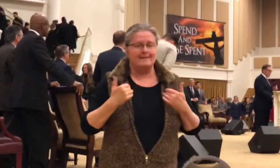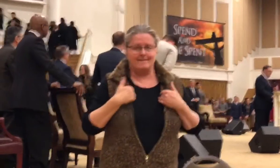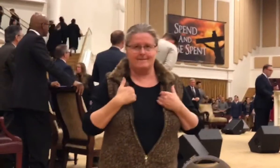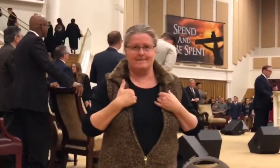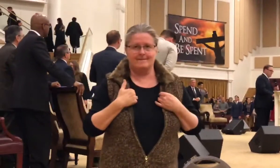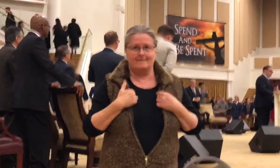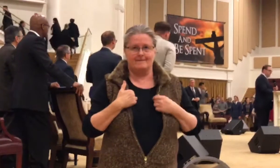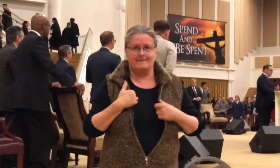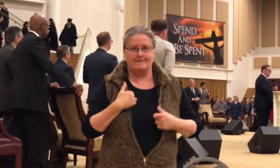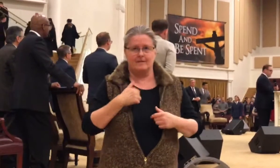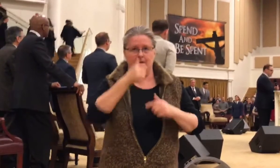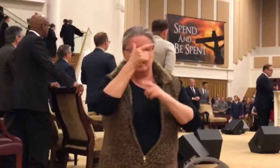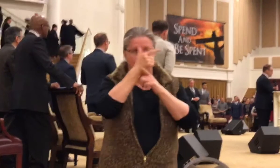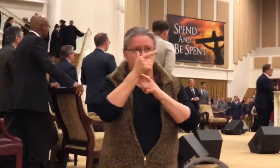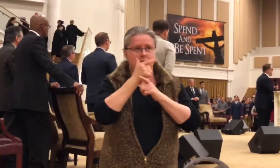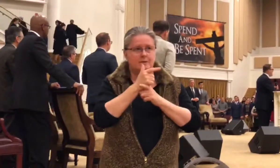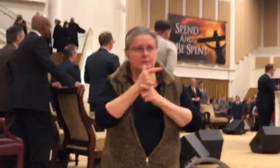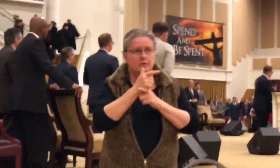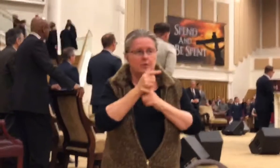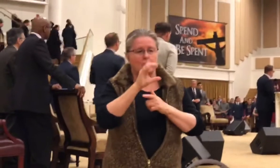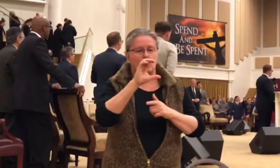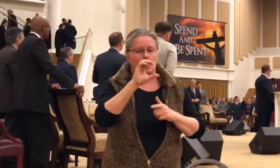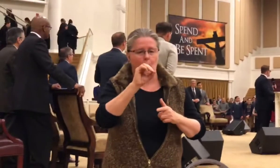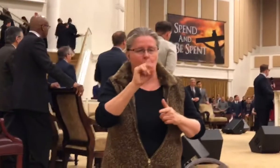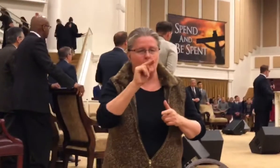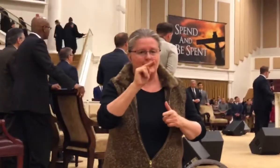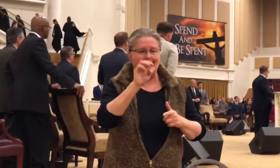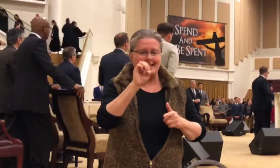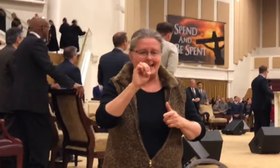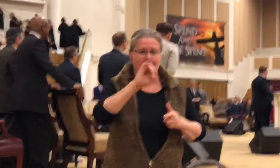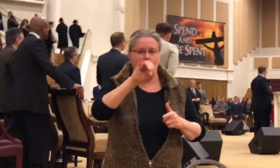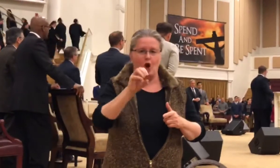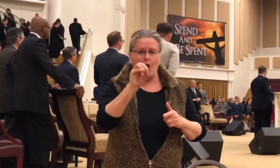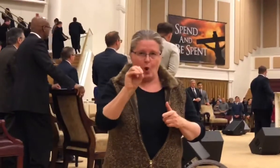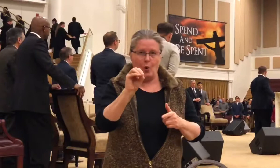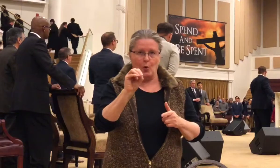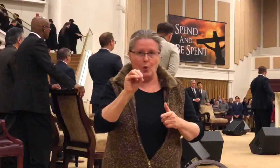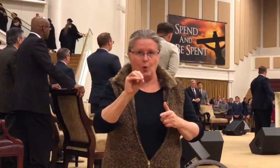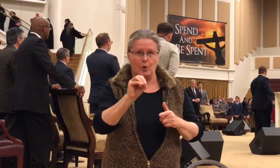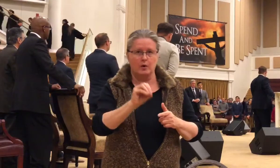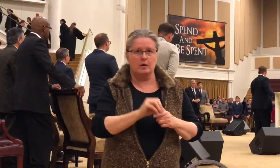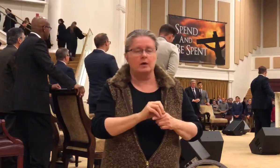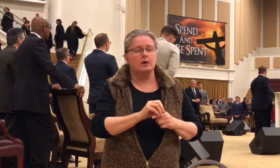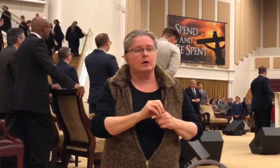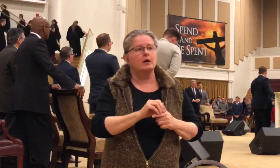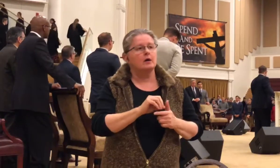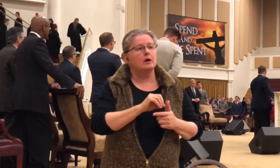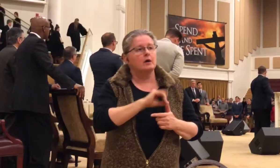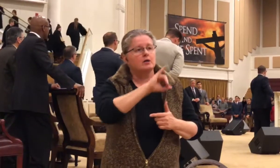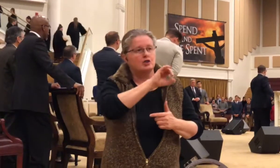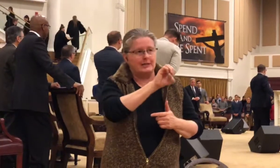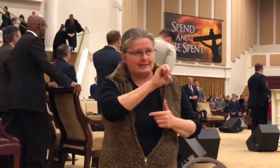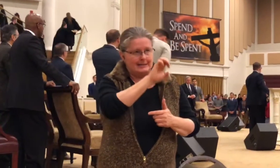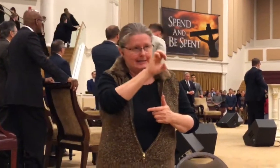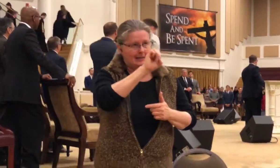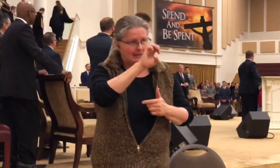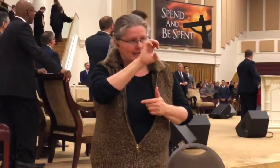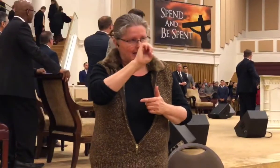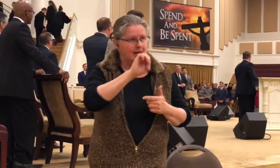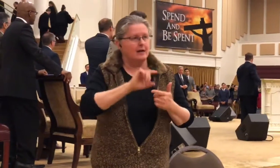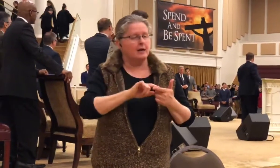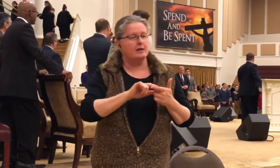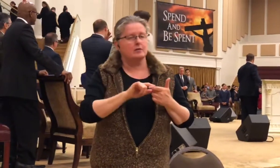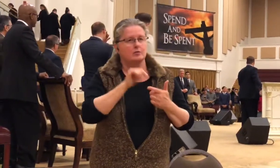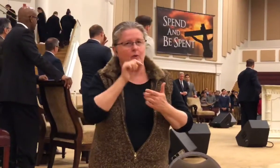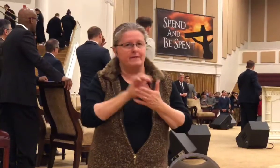have Brother and Sister Cornejo, Brother Jesse and Sister Alexis Cornejo, and